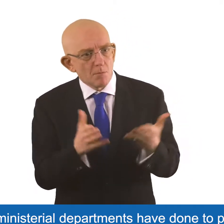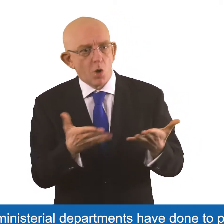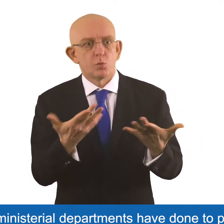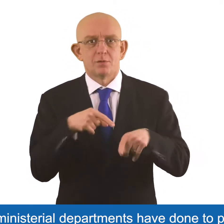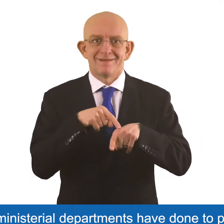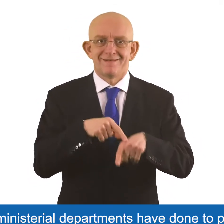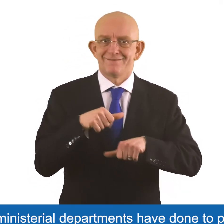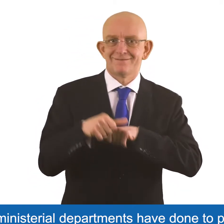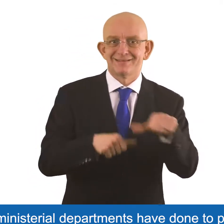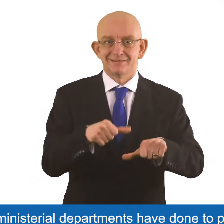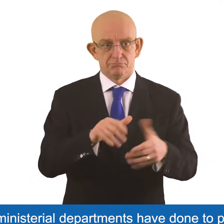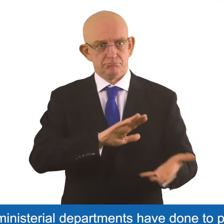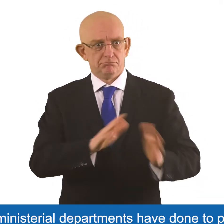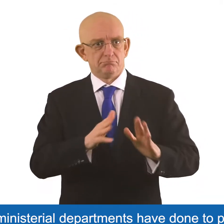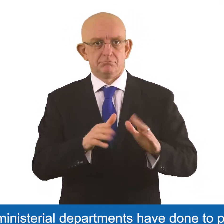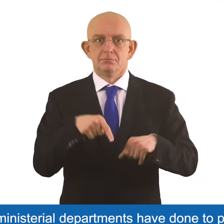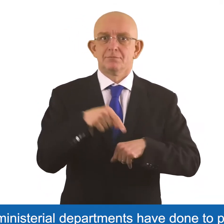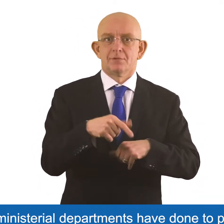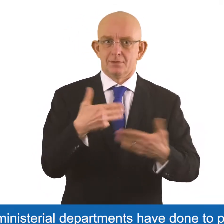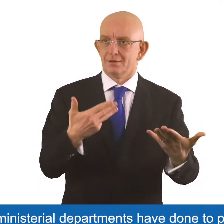their communications with the public.